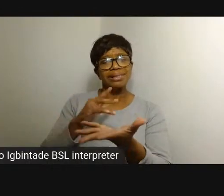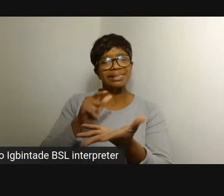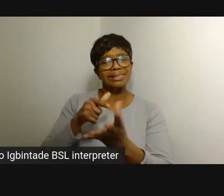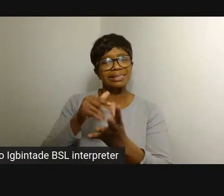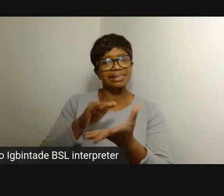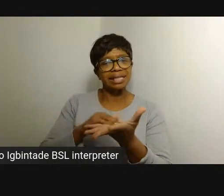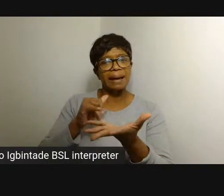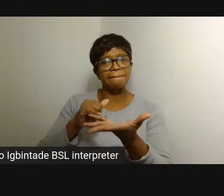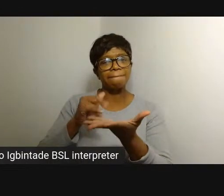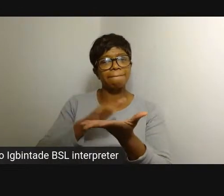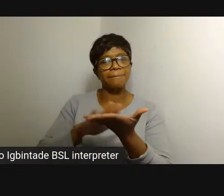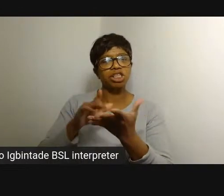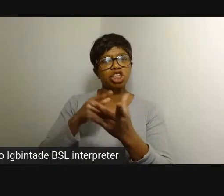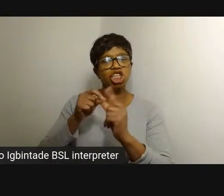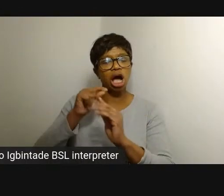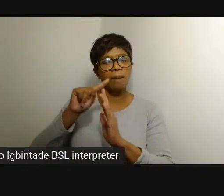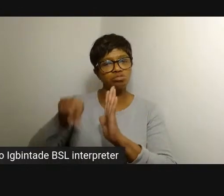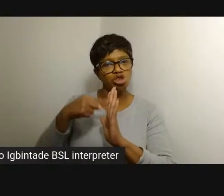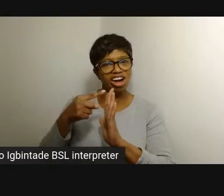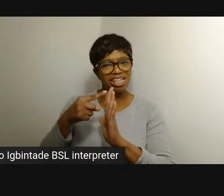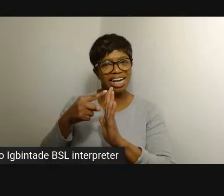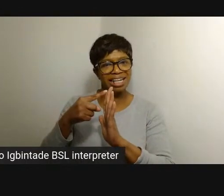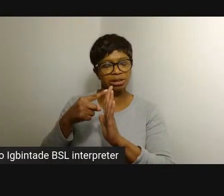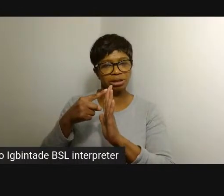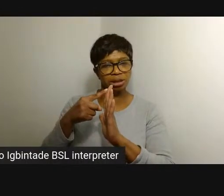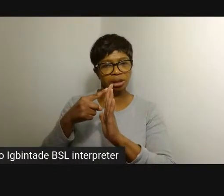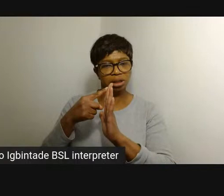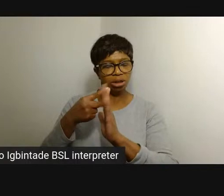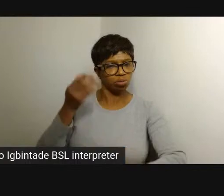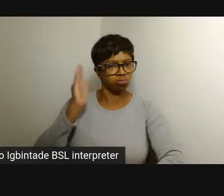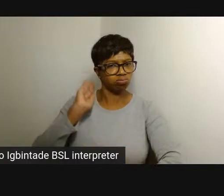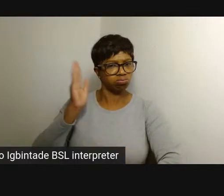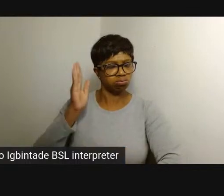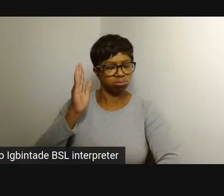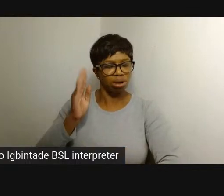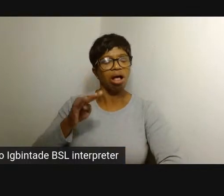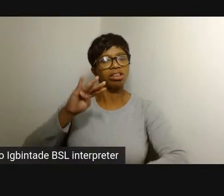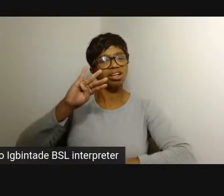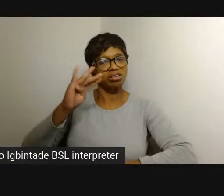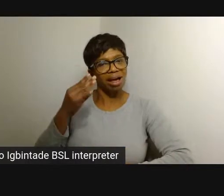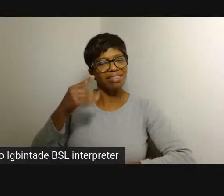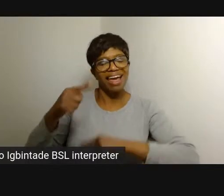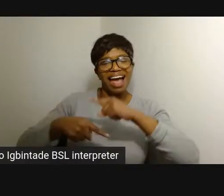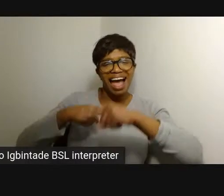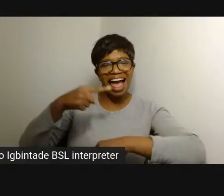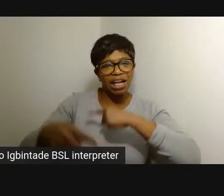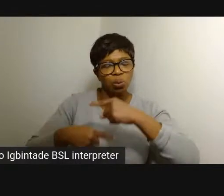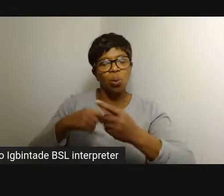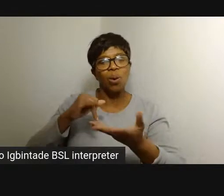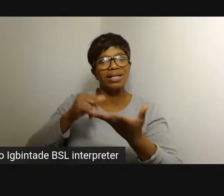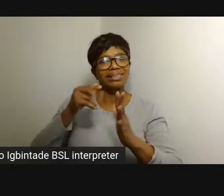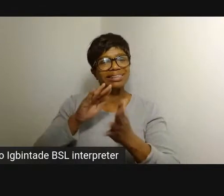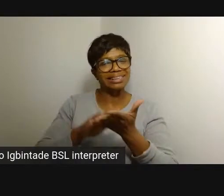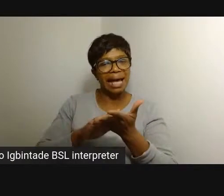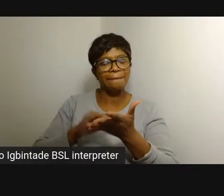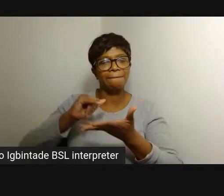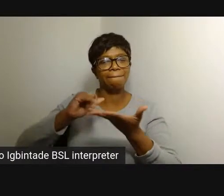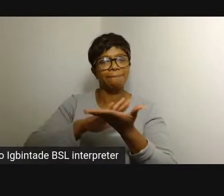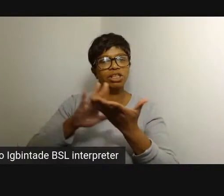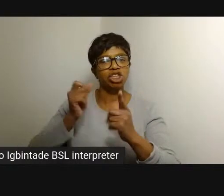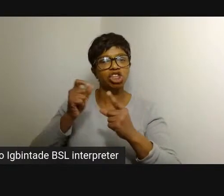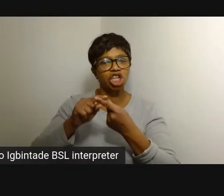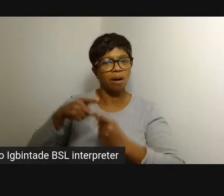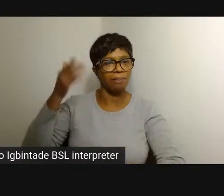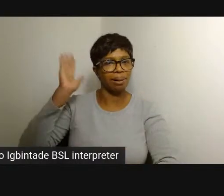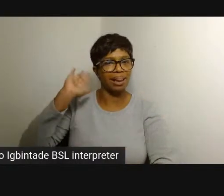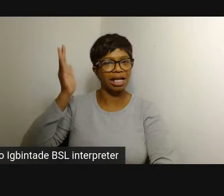Project to host the 9th Annual Sam Sharpe Lecture. As an employer, we